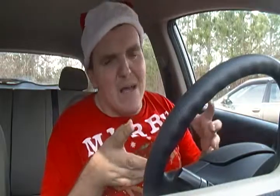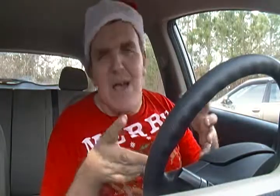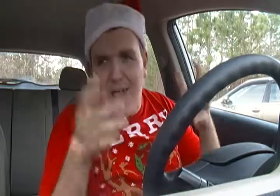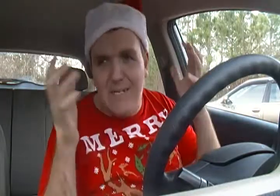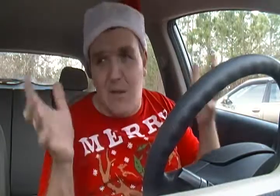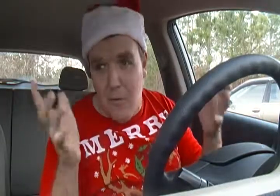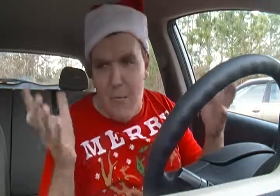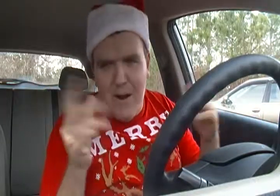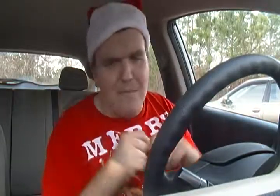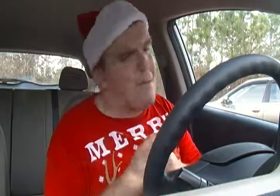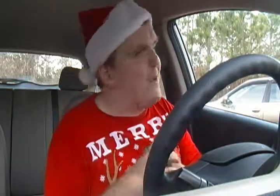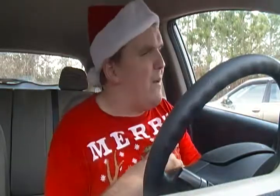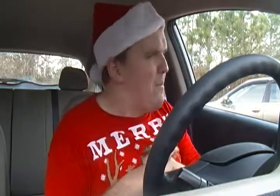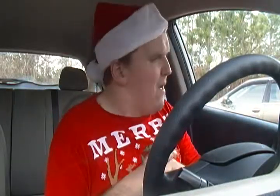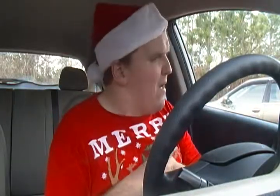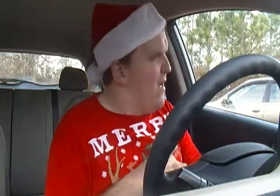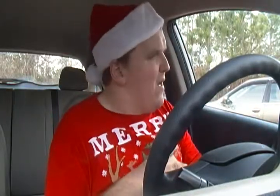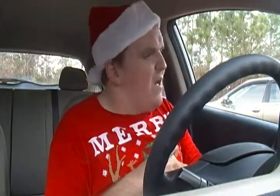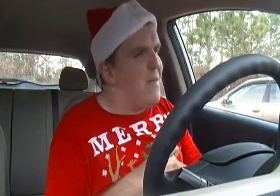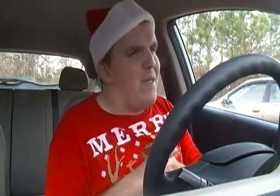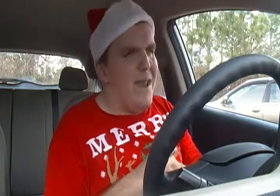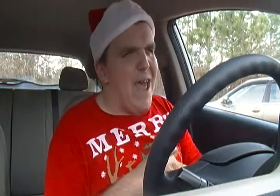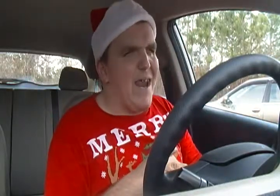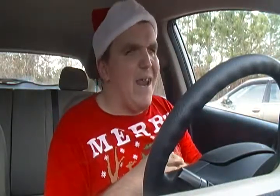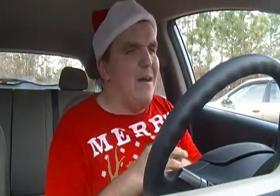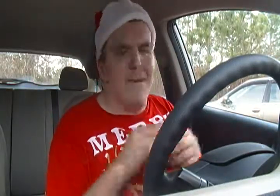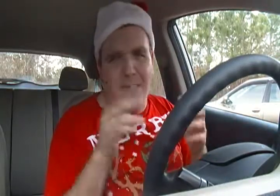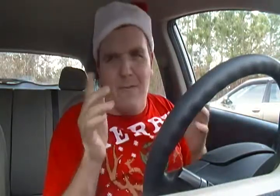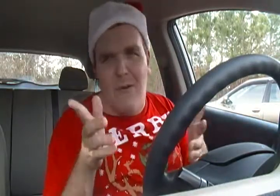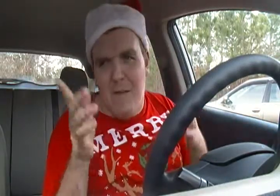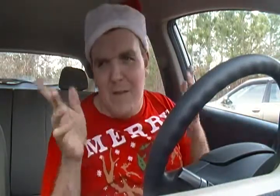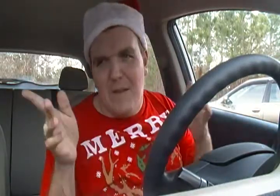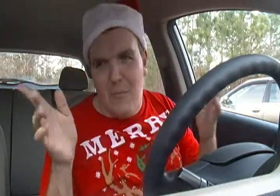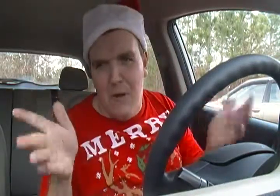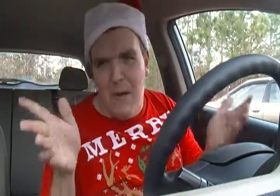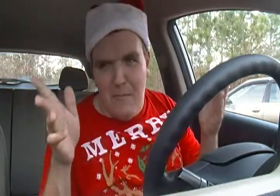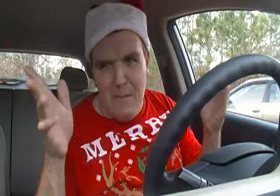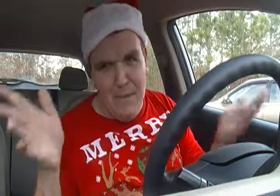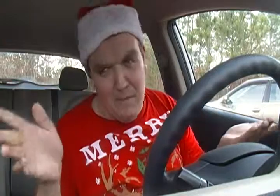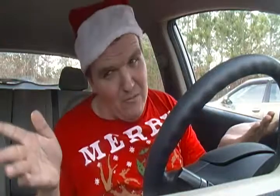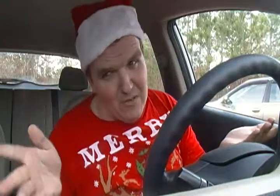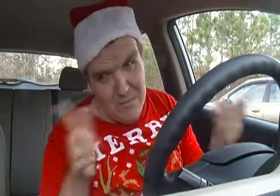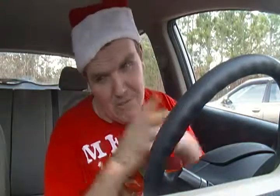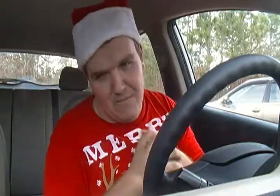it's the red rider bb gun the dad ended up getting ralphie the red rider bb gun for christmas